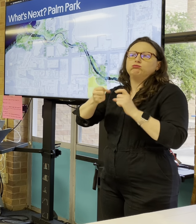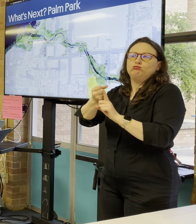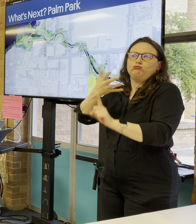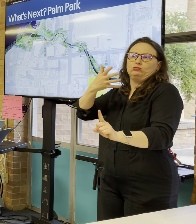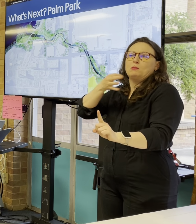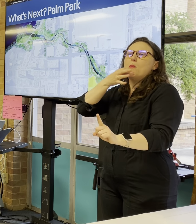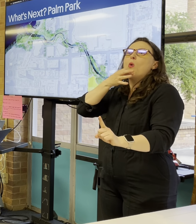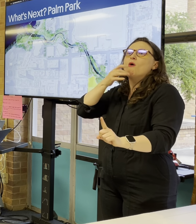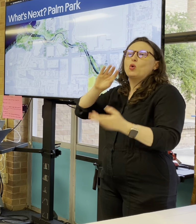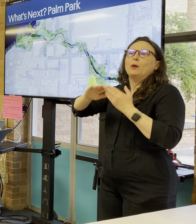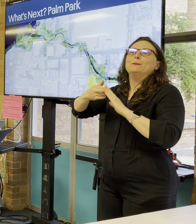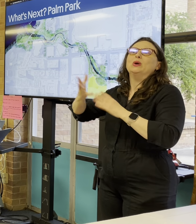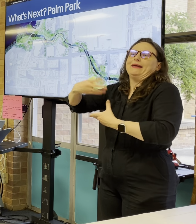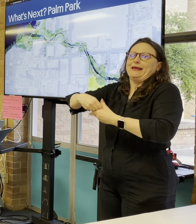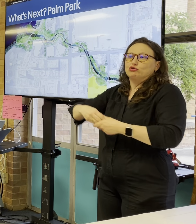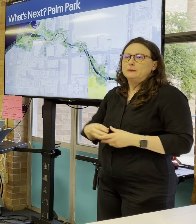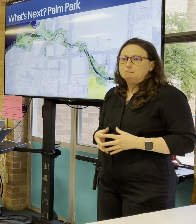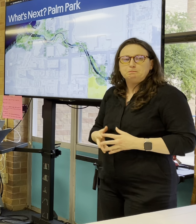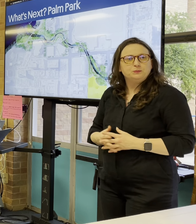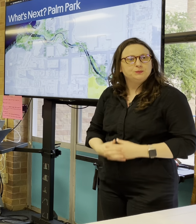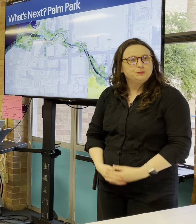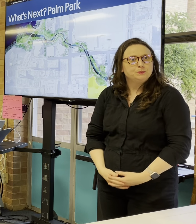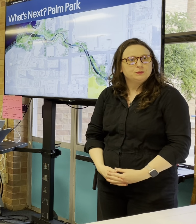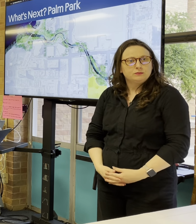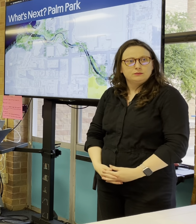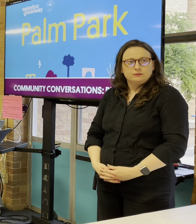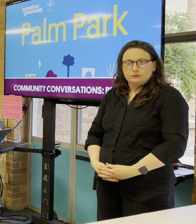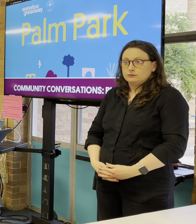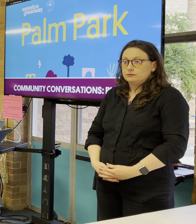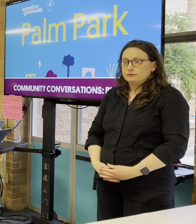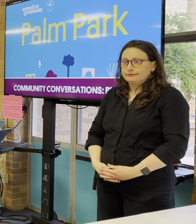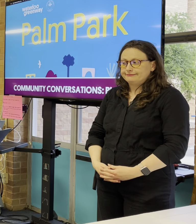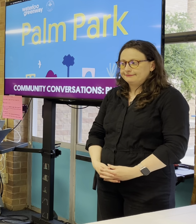familiar with all the work we've done up to this point.